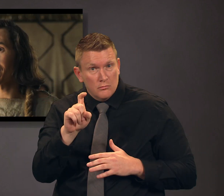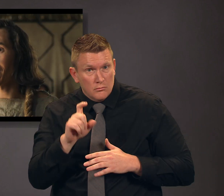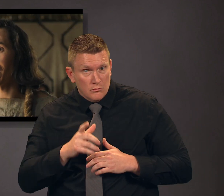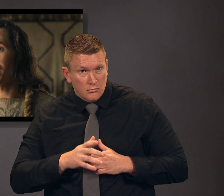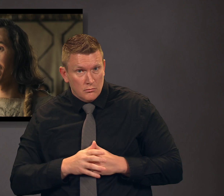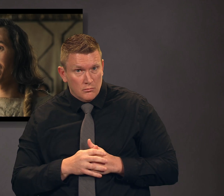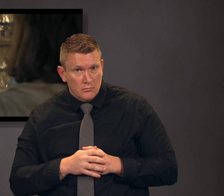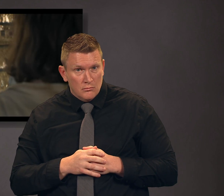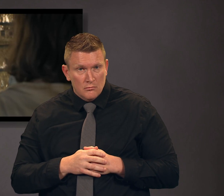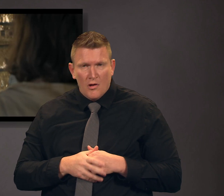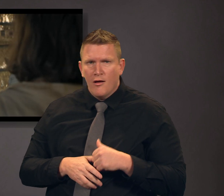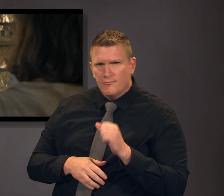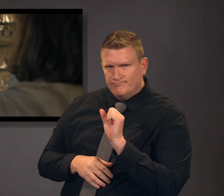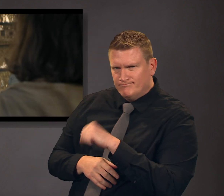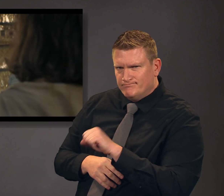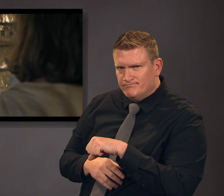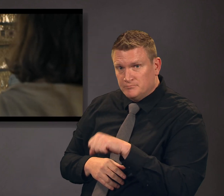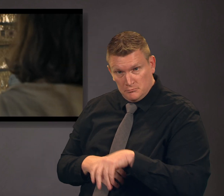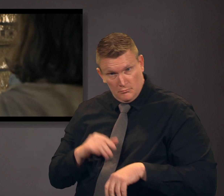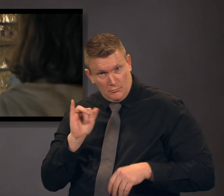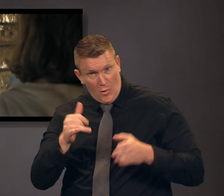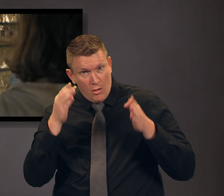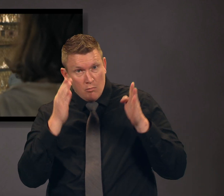This is God.